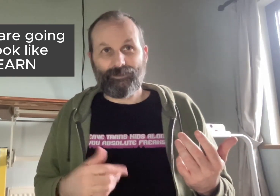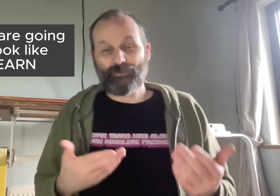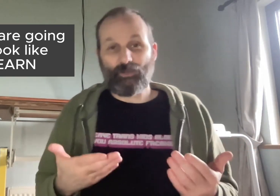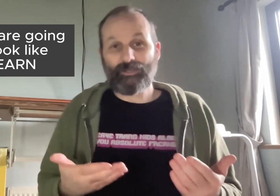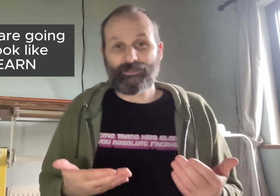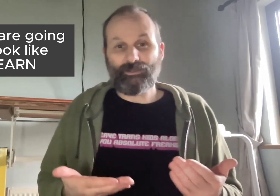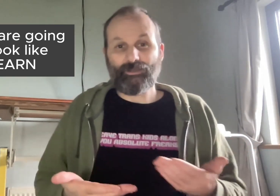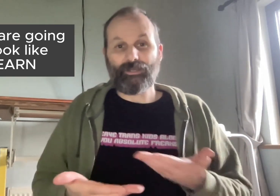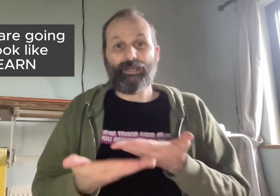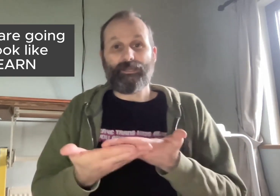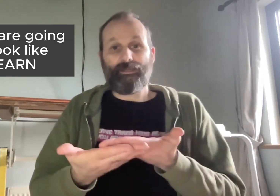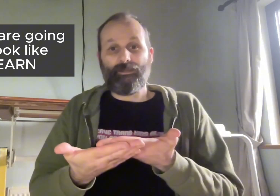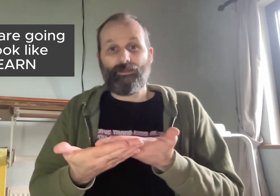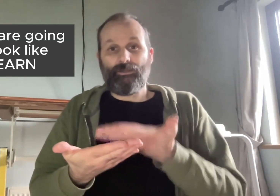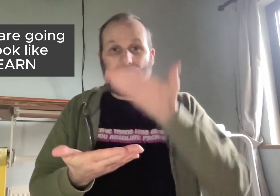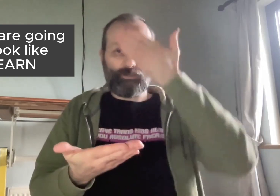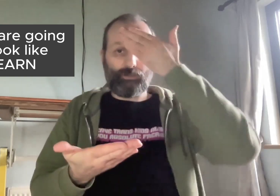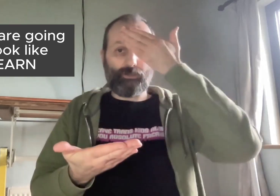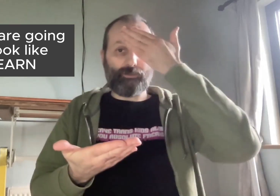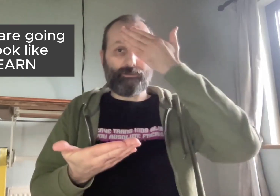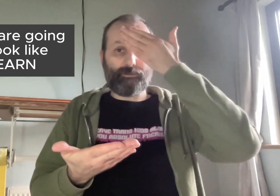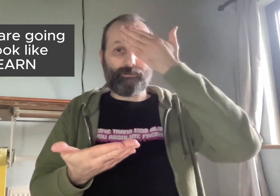Those are going to look like learn,